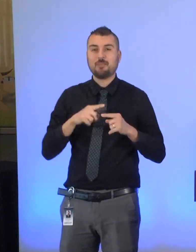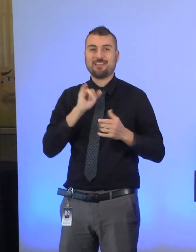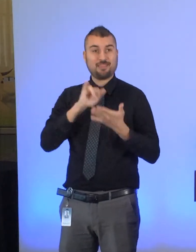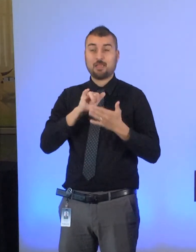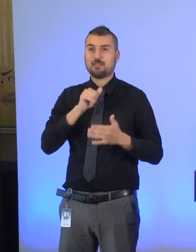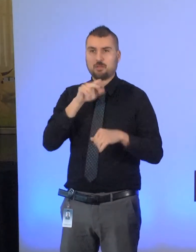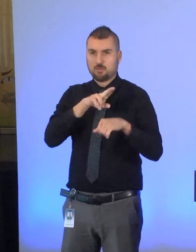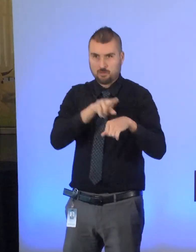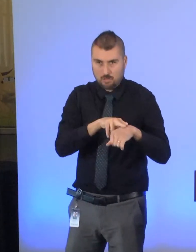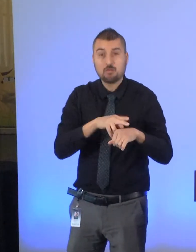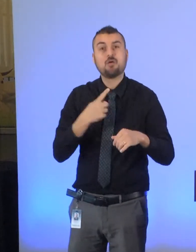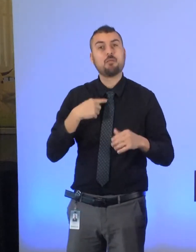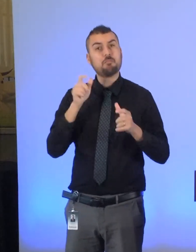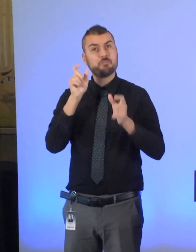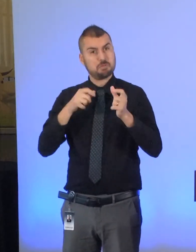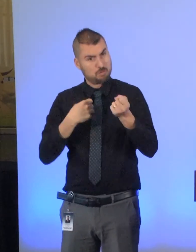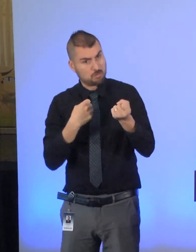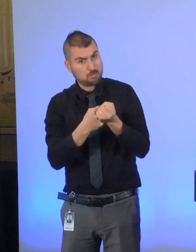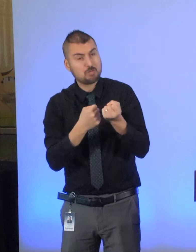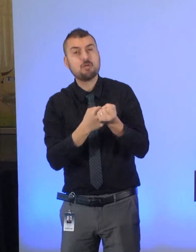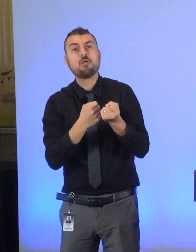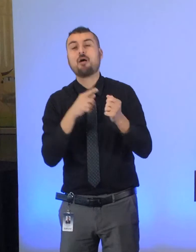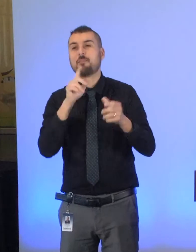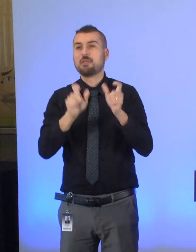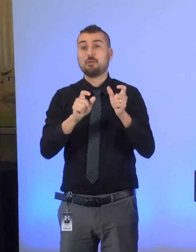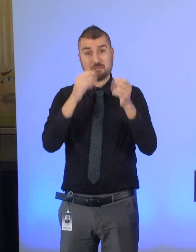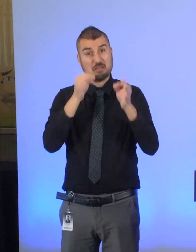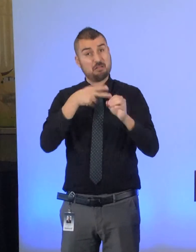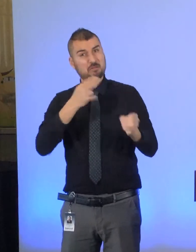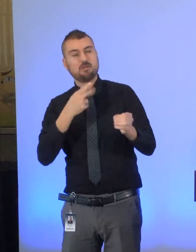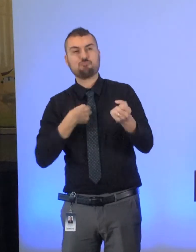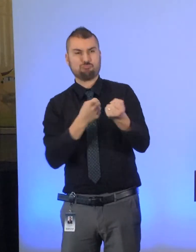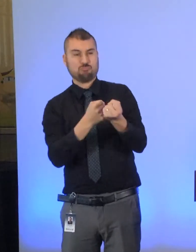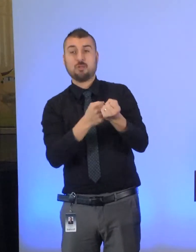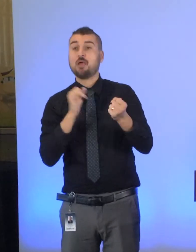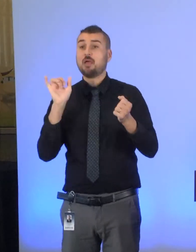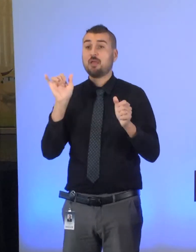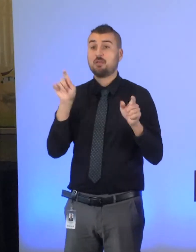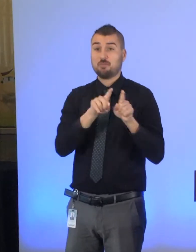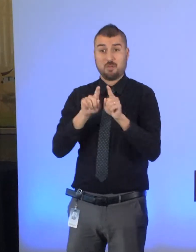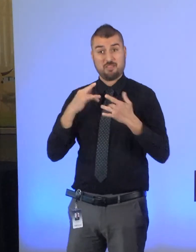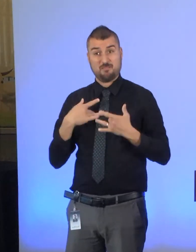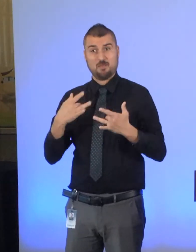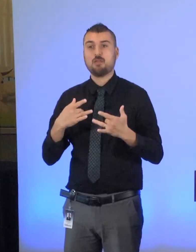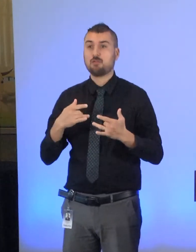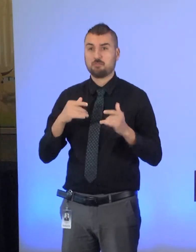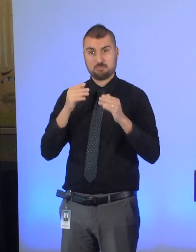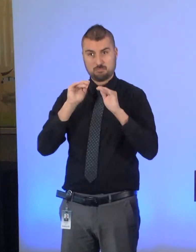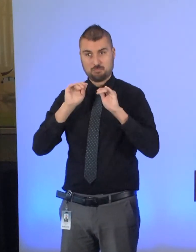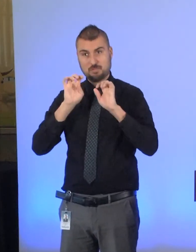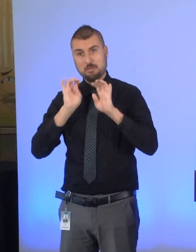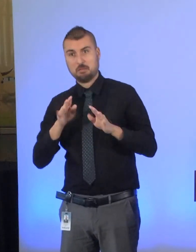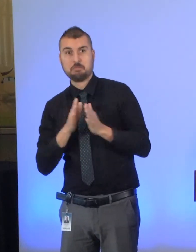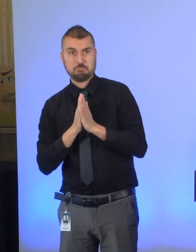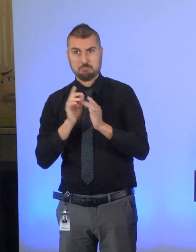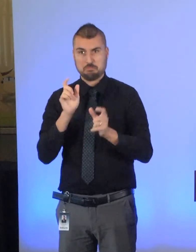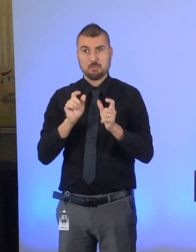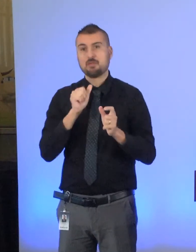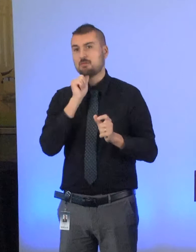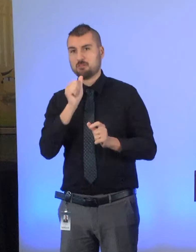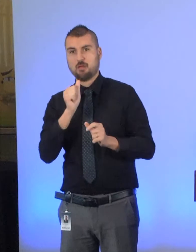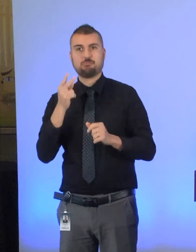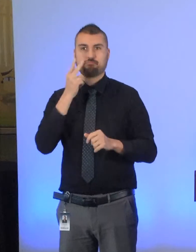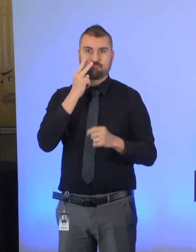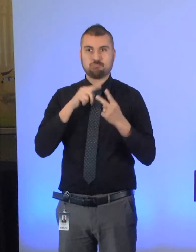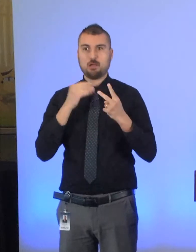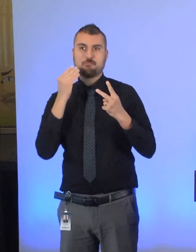to quit. We are asking those attending the event to refrain from using tobacco products at the event. Find us on Sunday at our